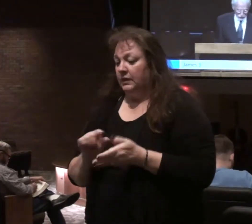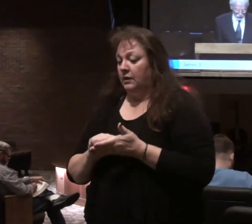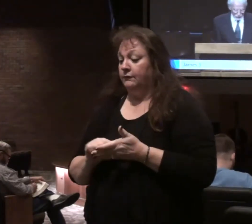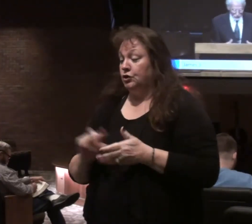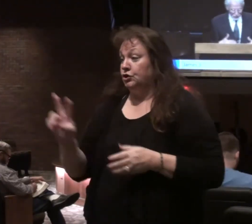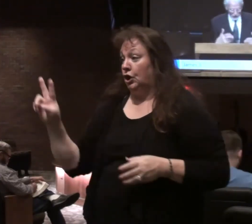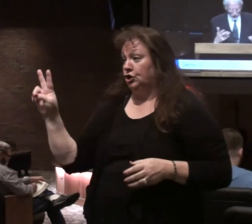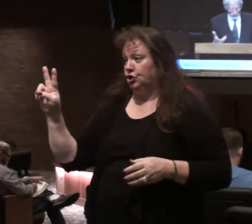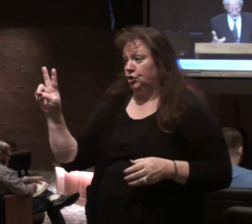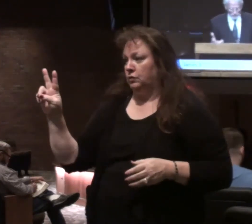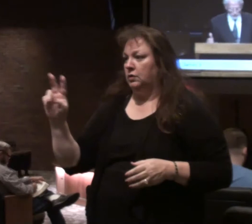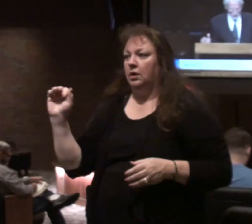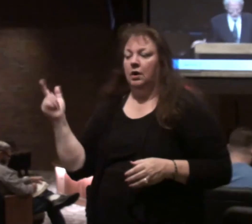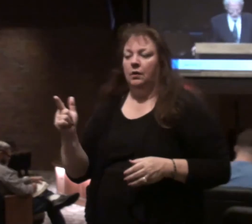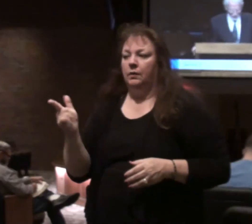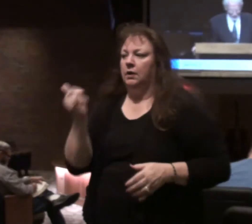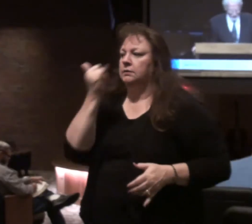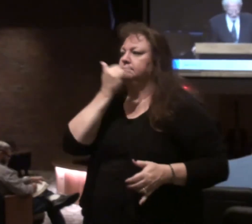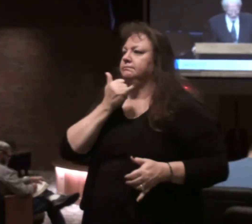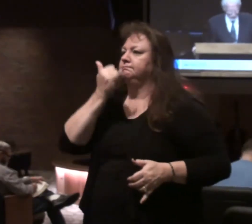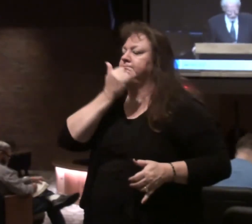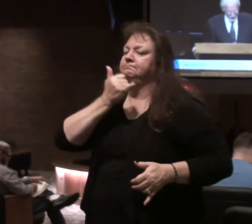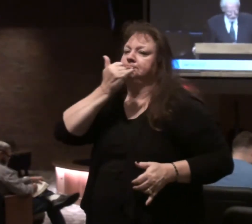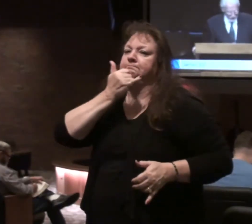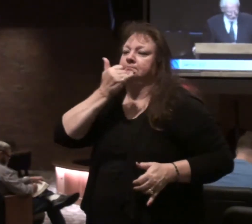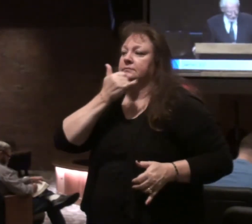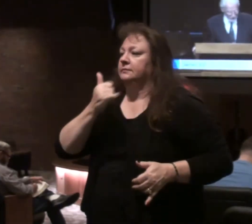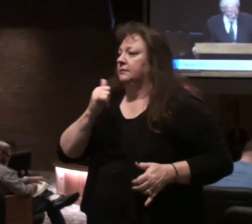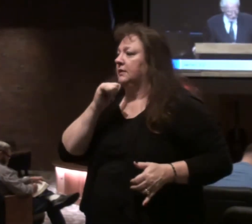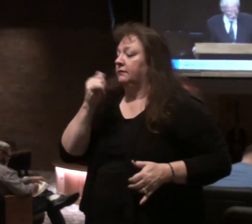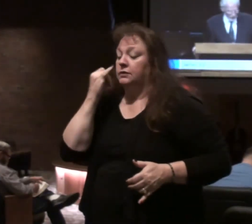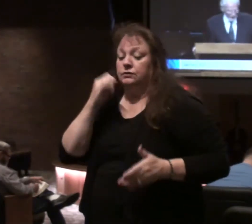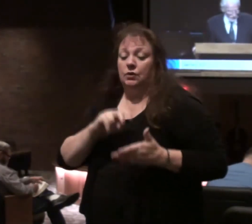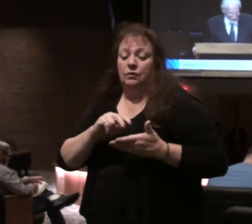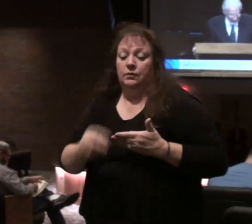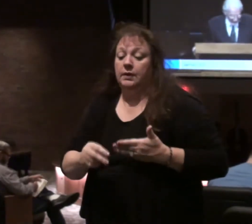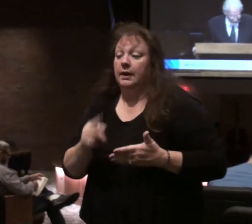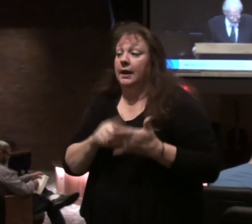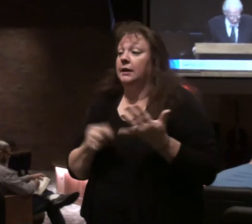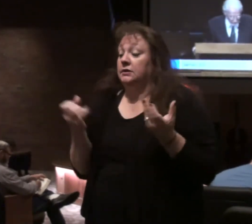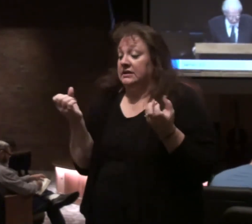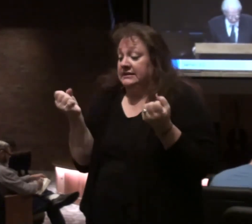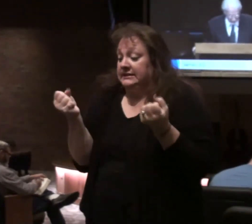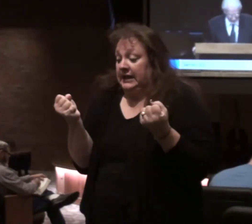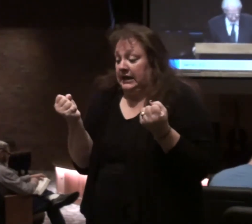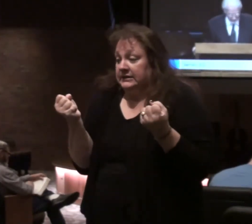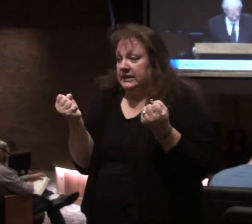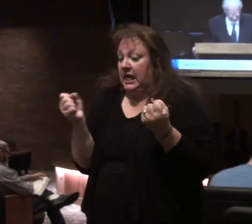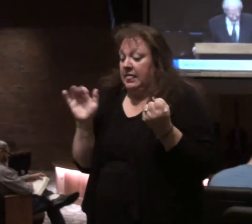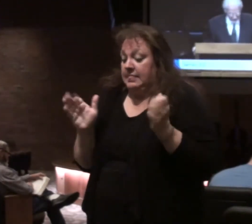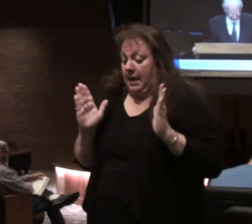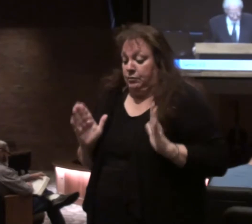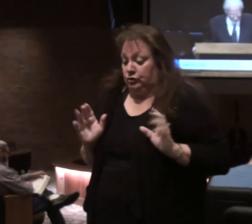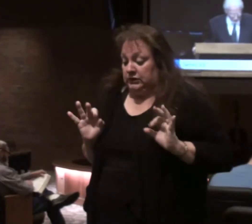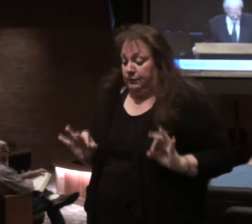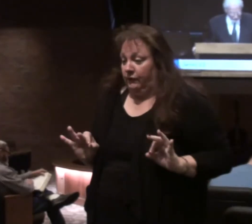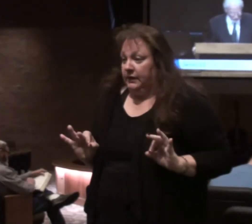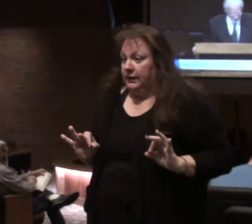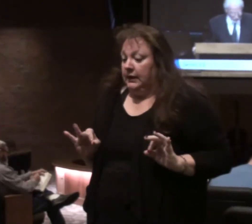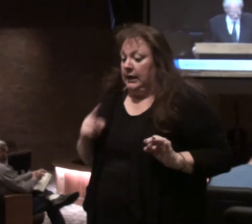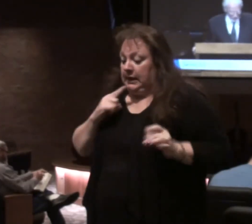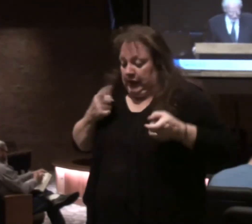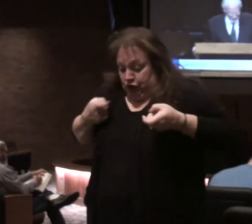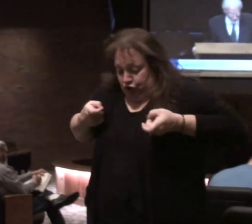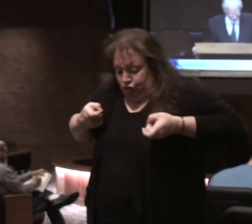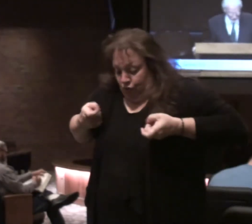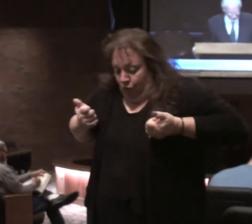Verse 2. We all stumble in many ways. If anyone does not stumble in what he says, he's a perfect man, able to bridle the